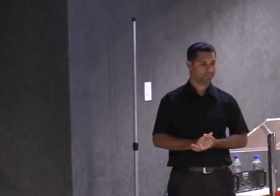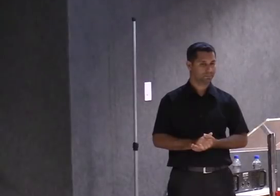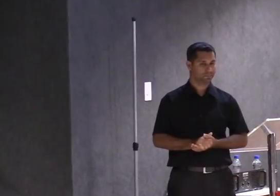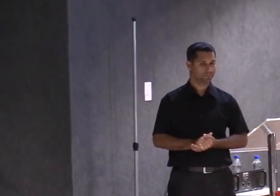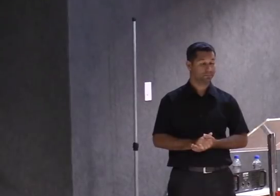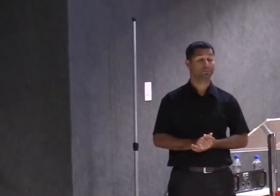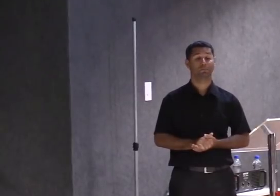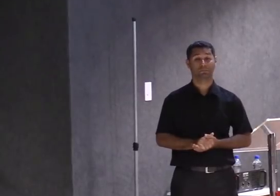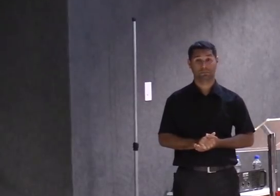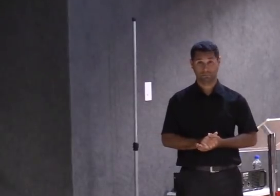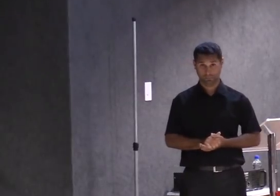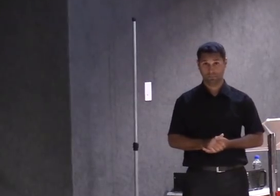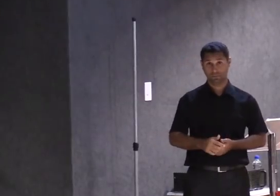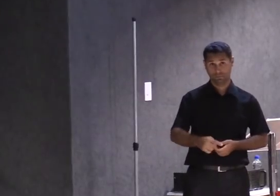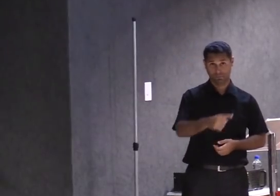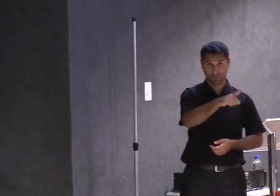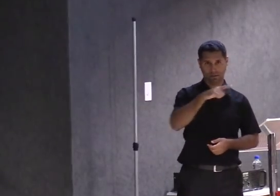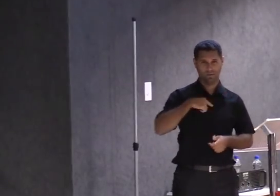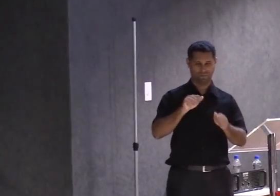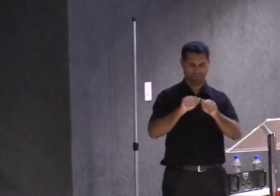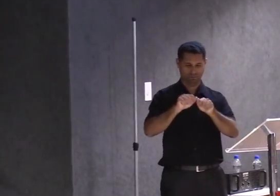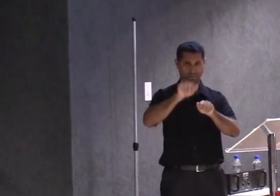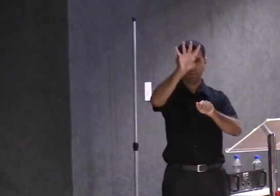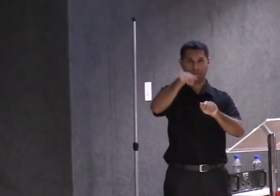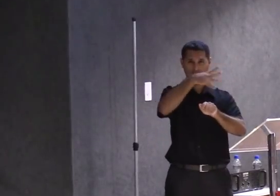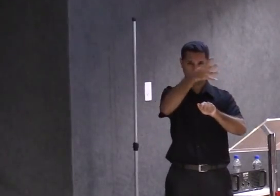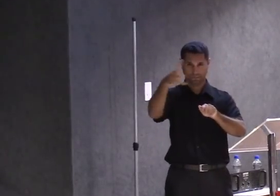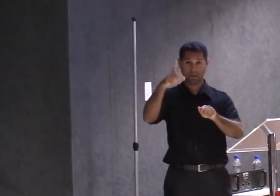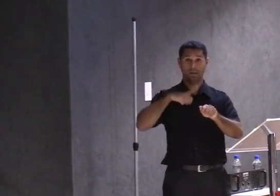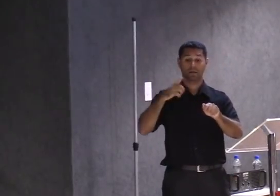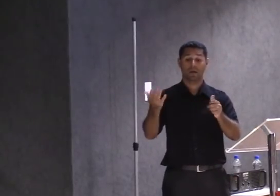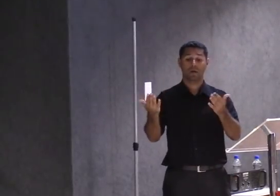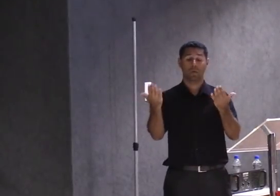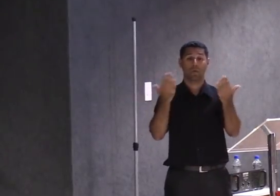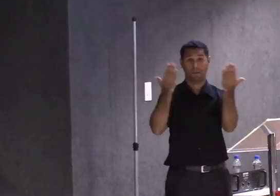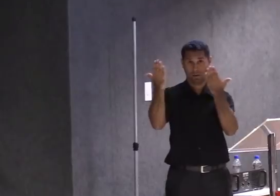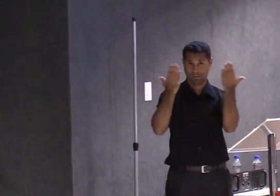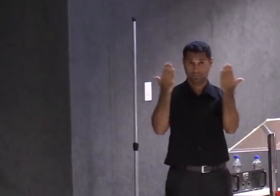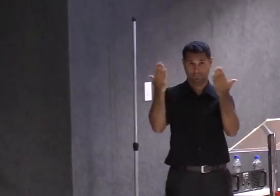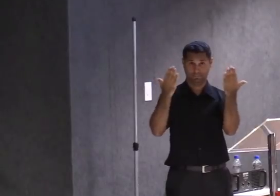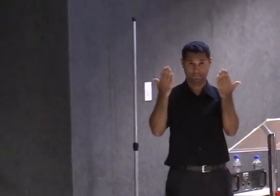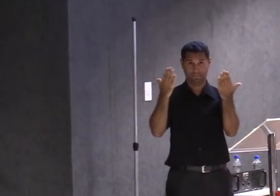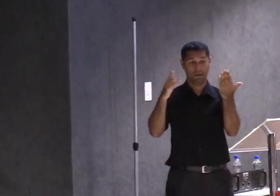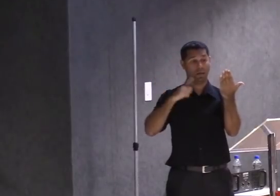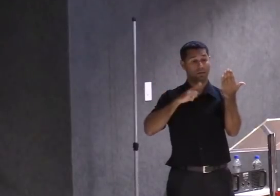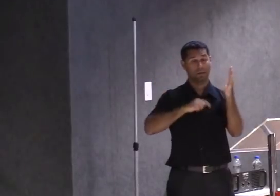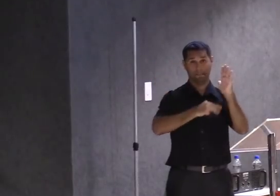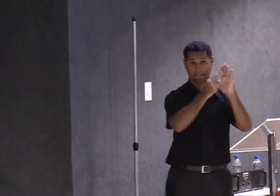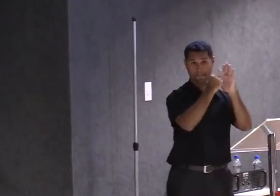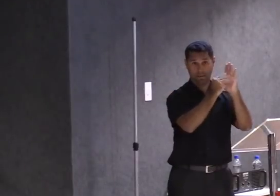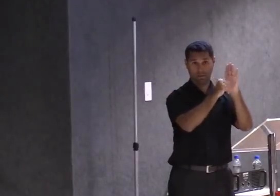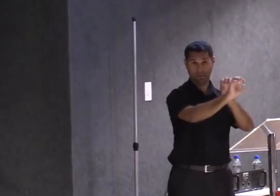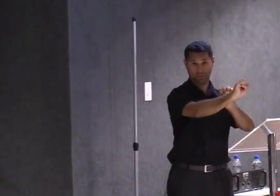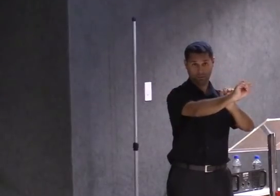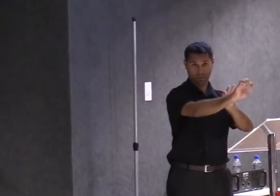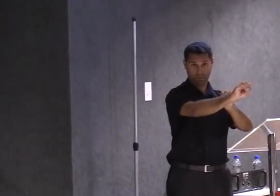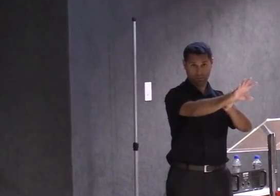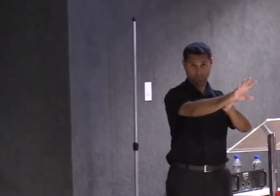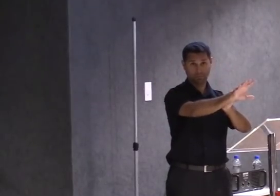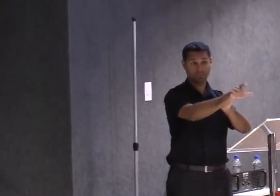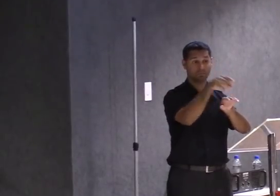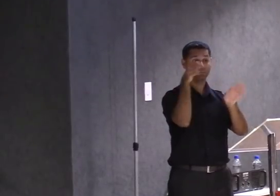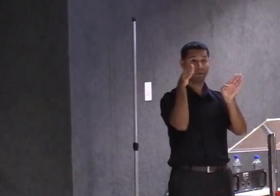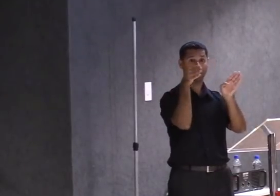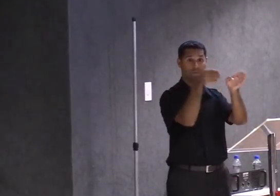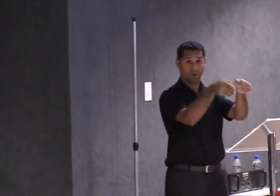education. Nessa tabela tenta-se comparar os métodos de ensino